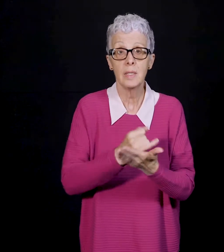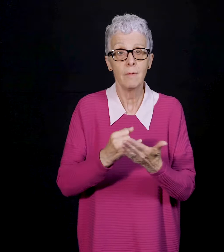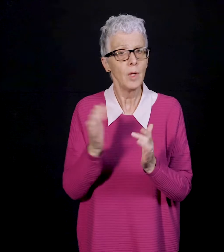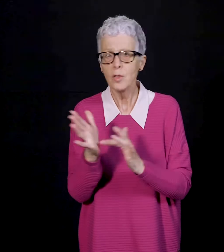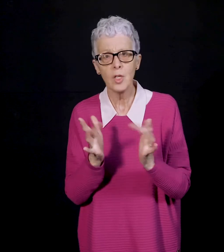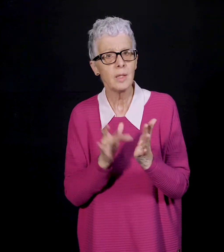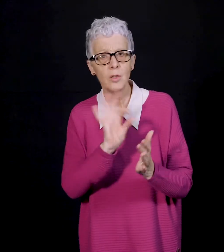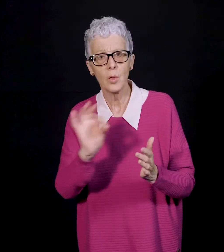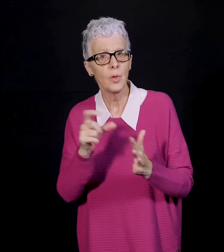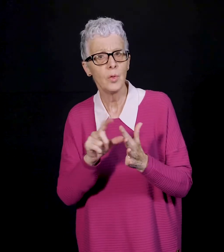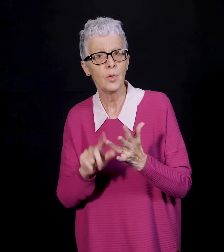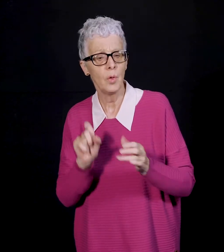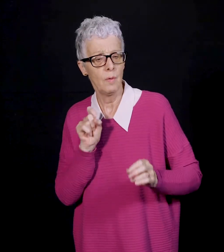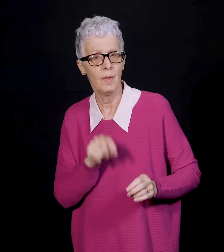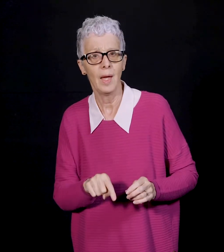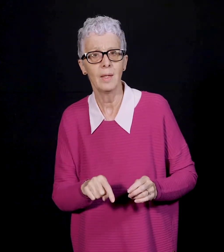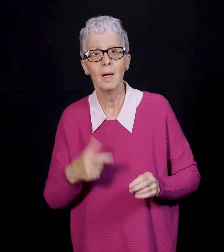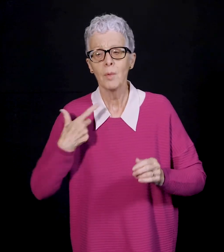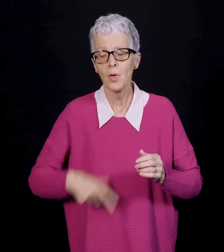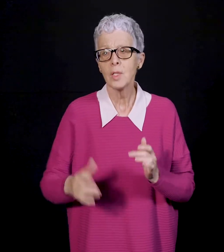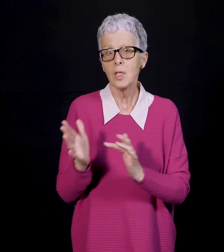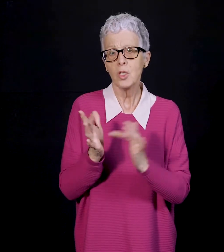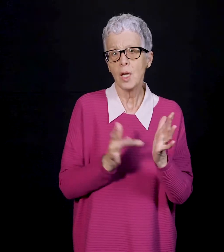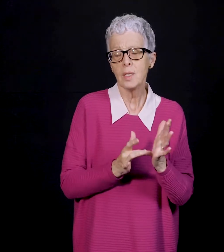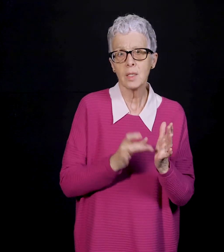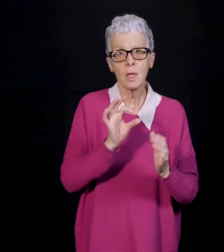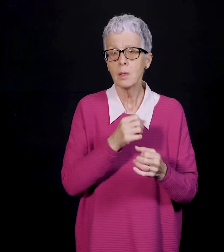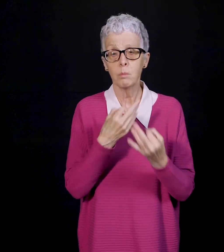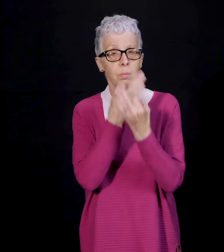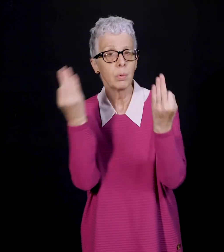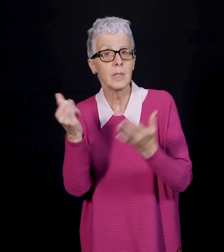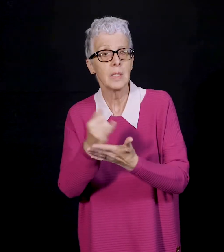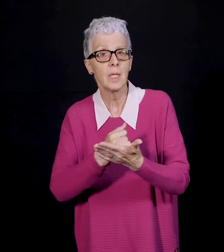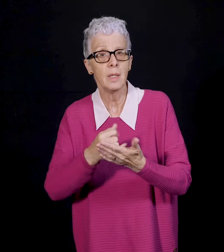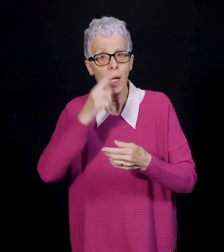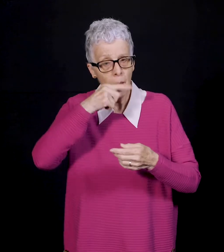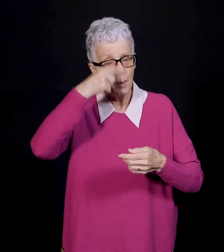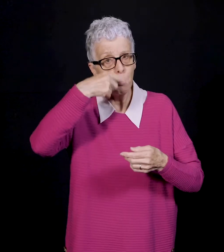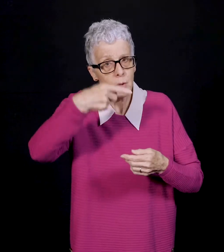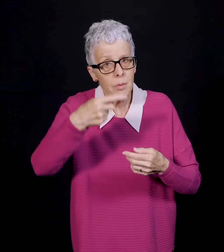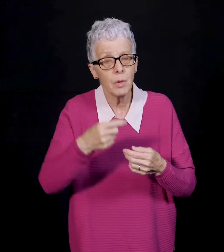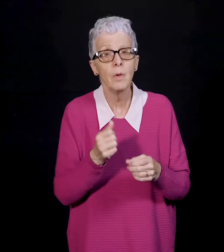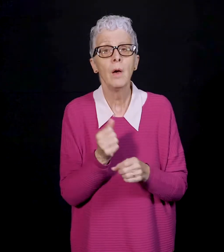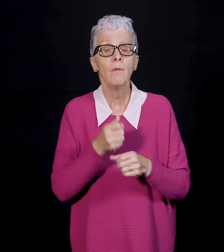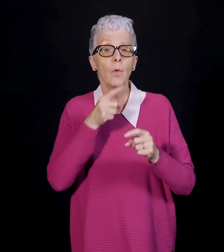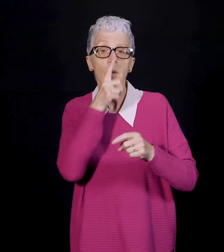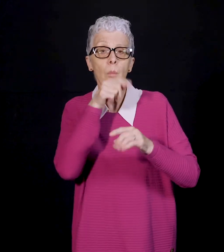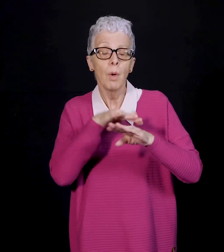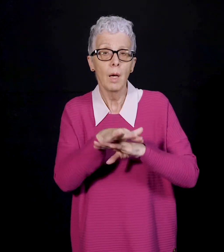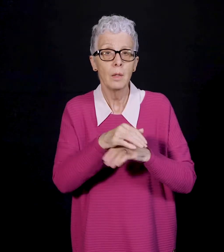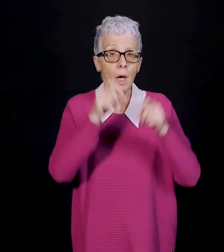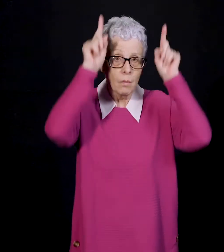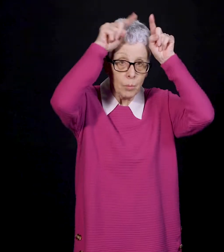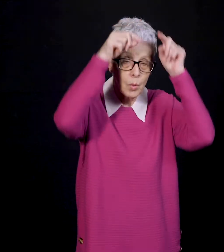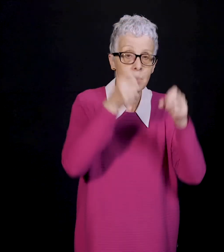make atonement for his own sin. As it said, it's impossible for the blood of bulls and goats to take away sins. That is, in